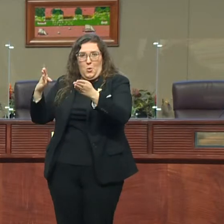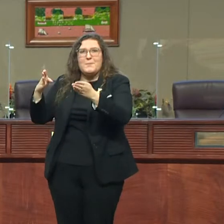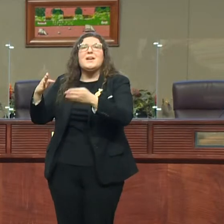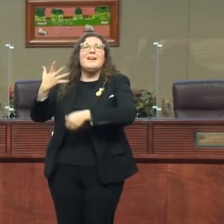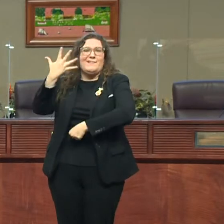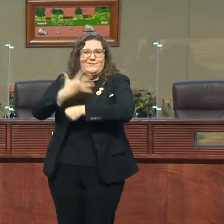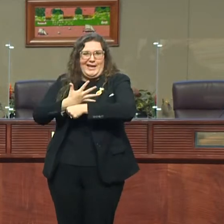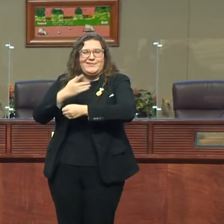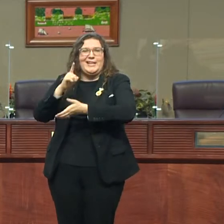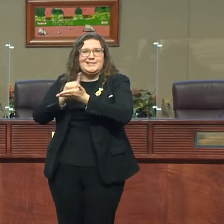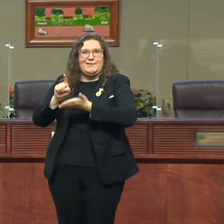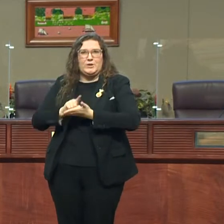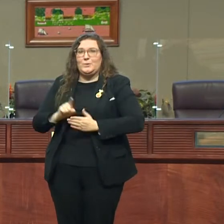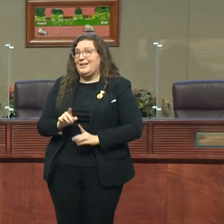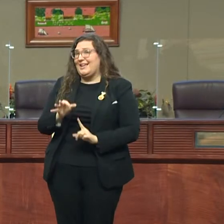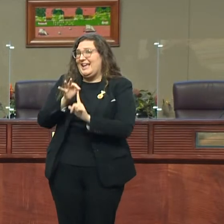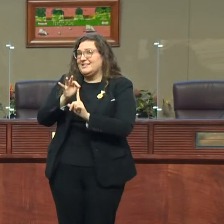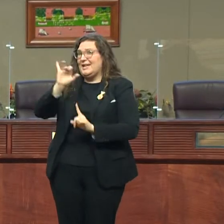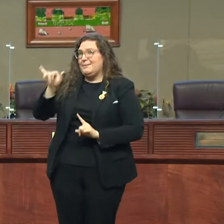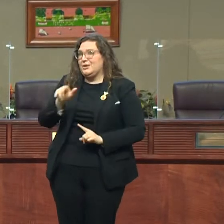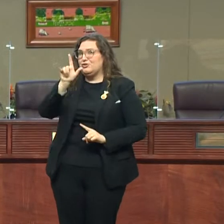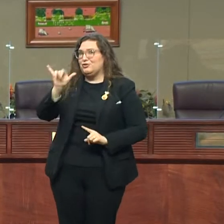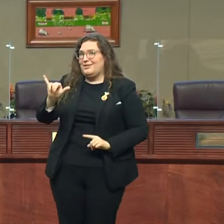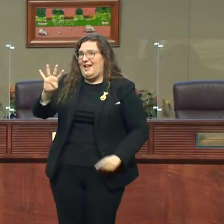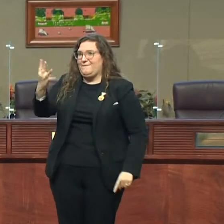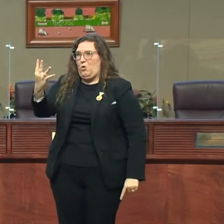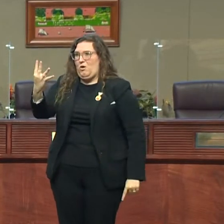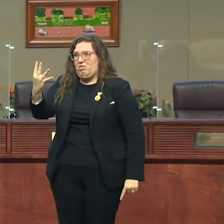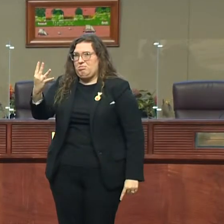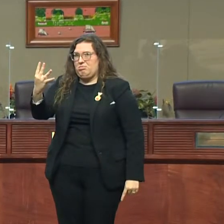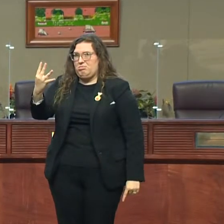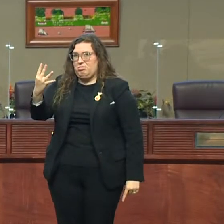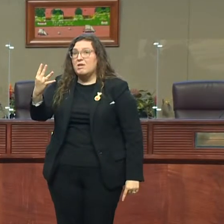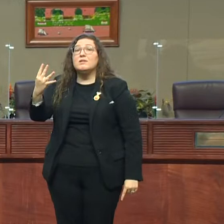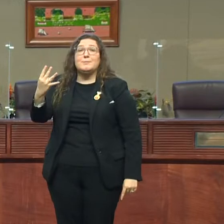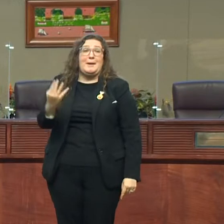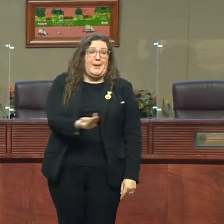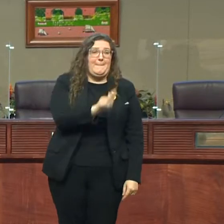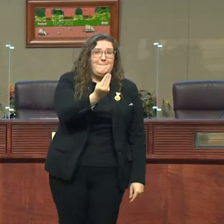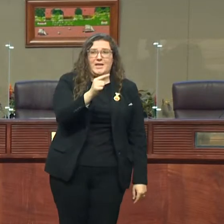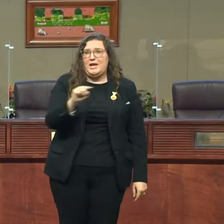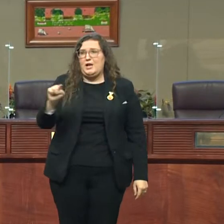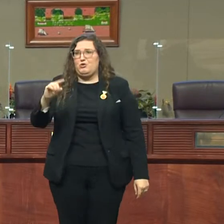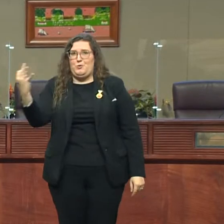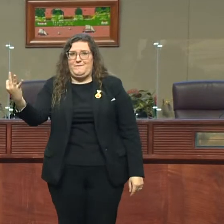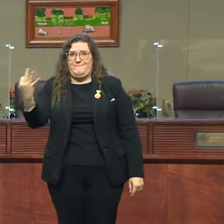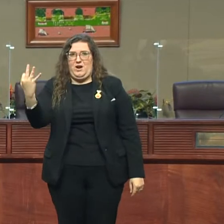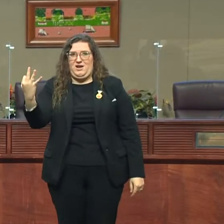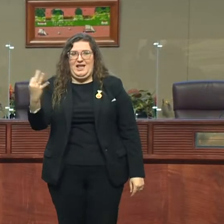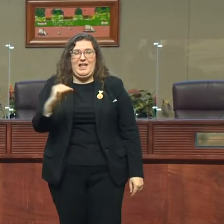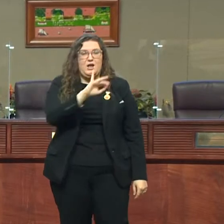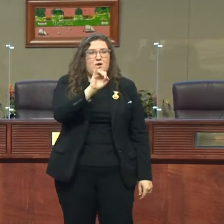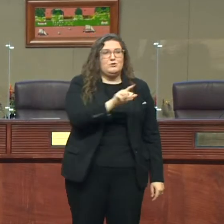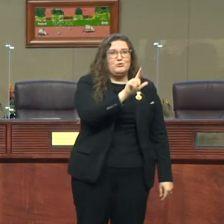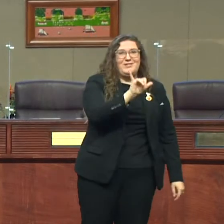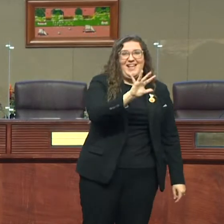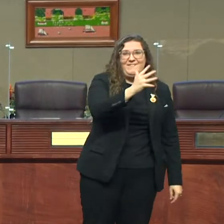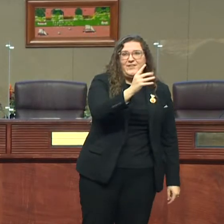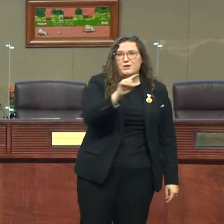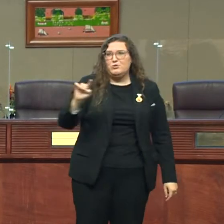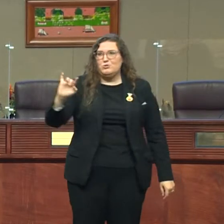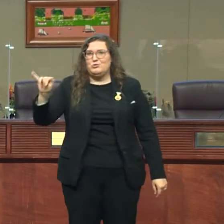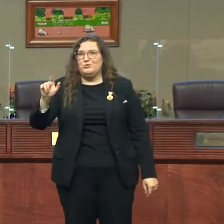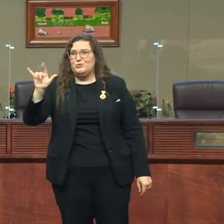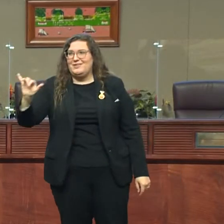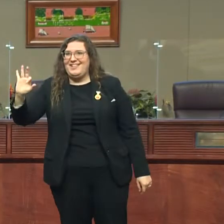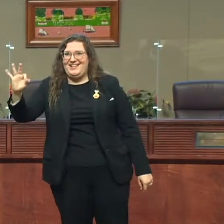week, Monday through Friday, July 5th through July 9th. Until the coronavirus health and safety